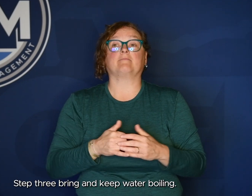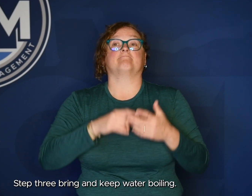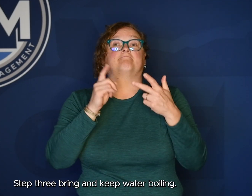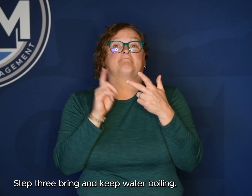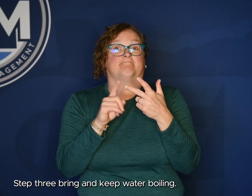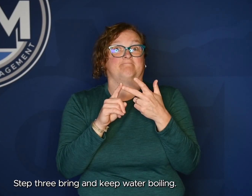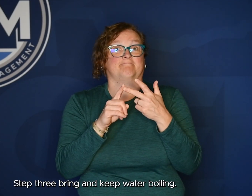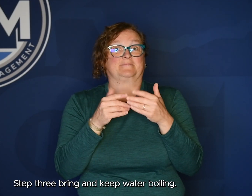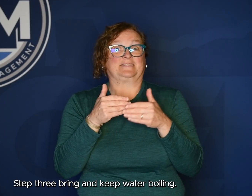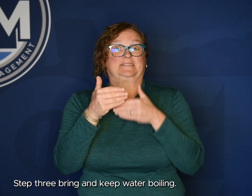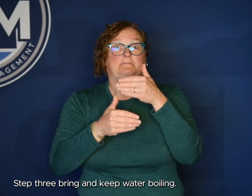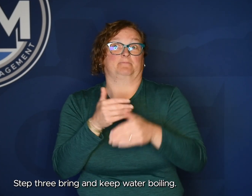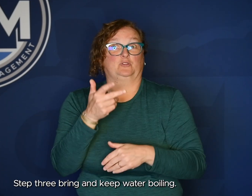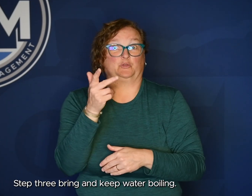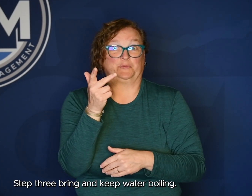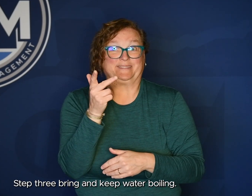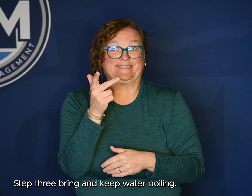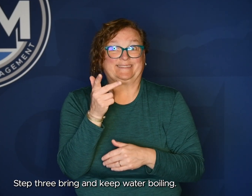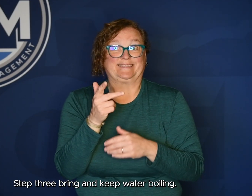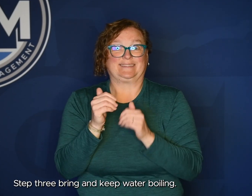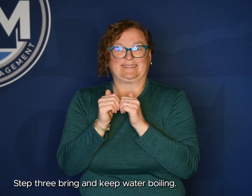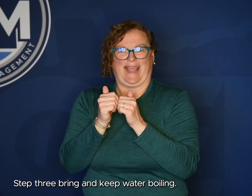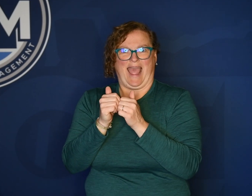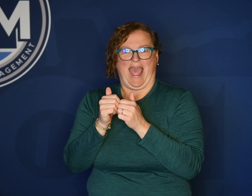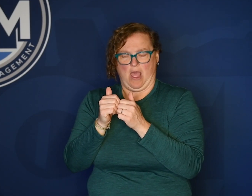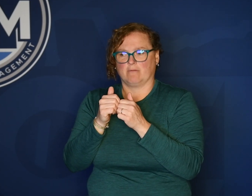Step 3. Bring and keep water boiling.